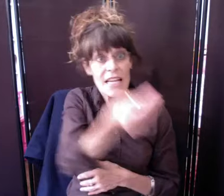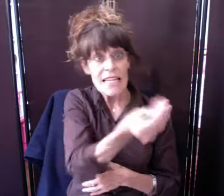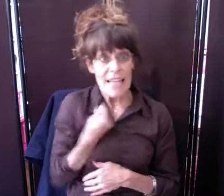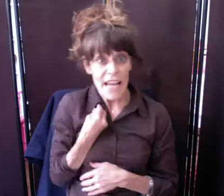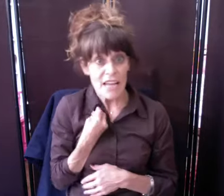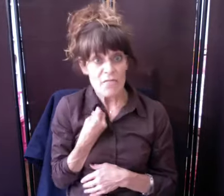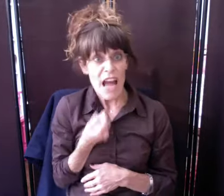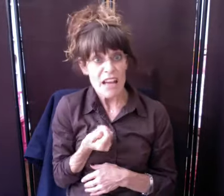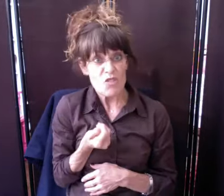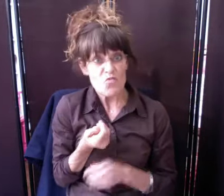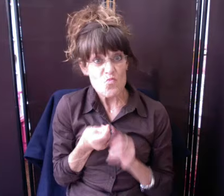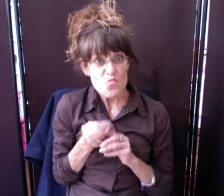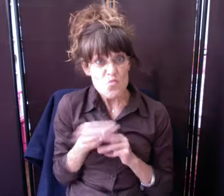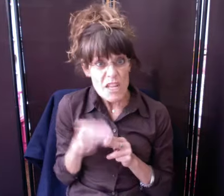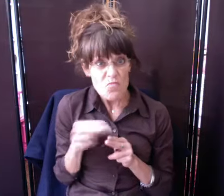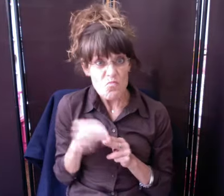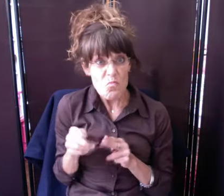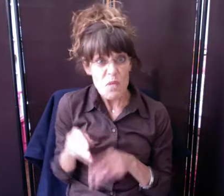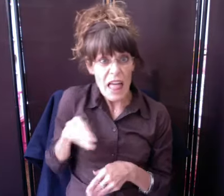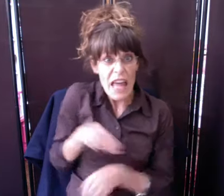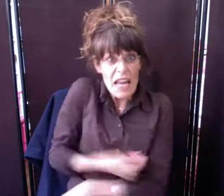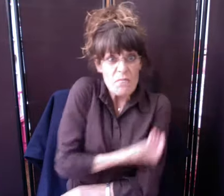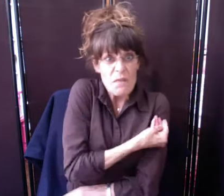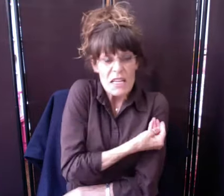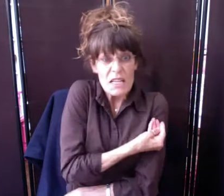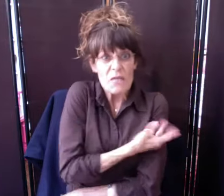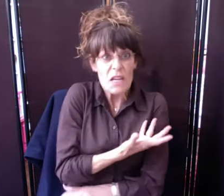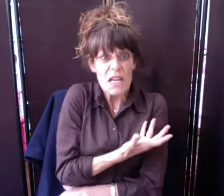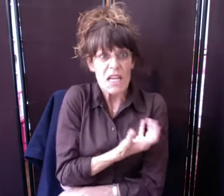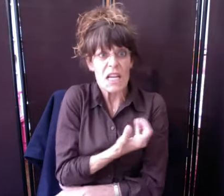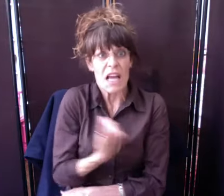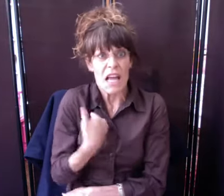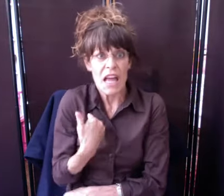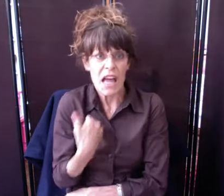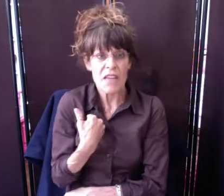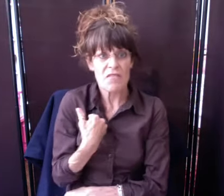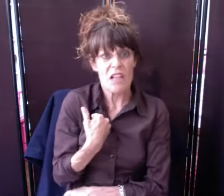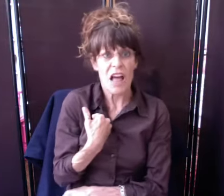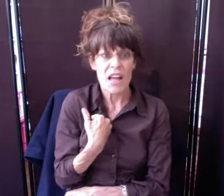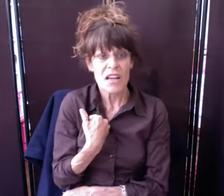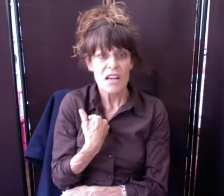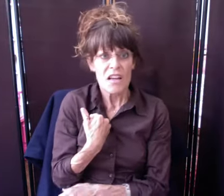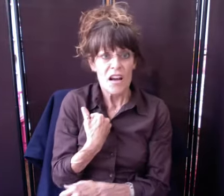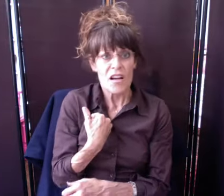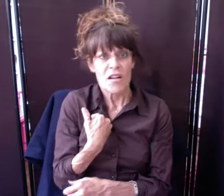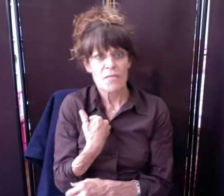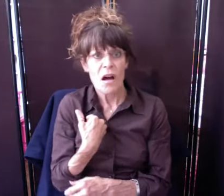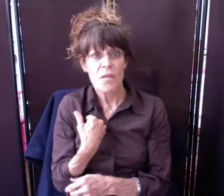my sleeve, and I'm driving with the tire iron in my car because I have altercations while driving. I mean, like, I'm